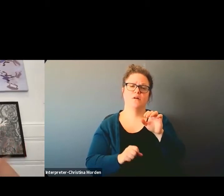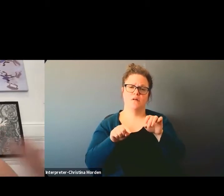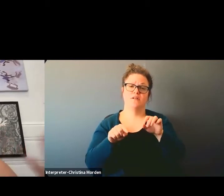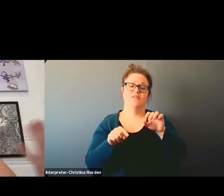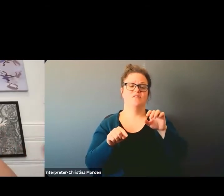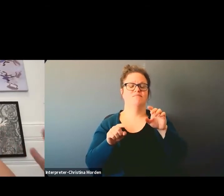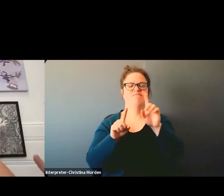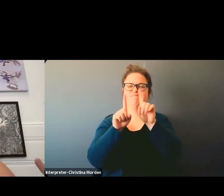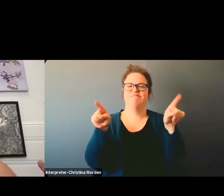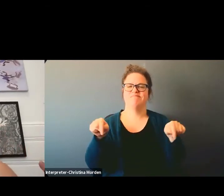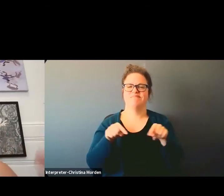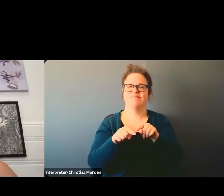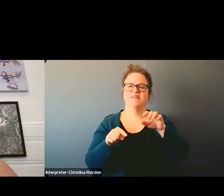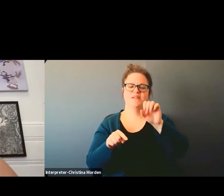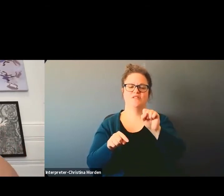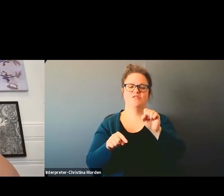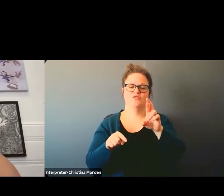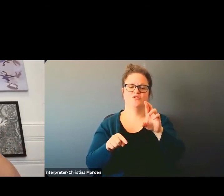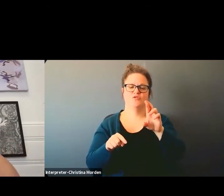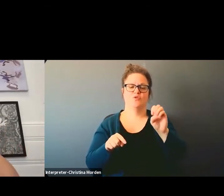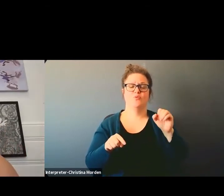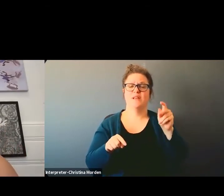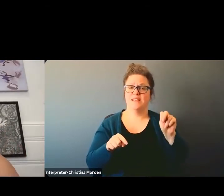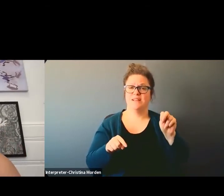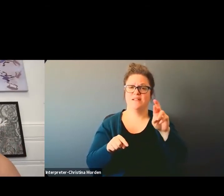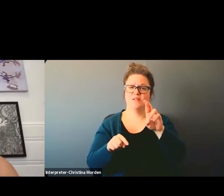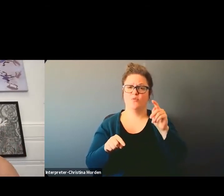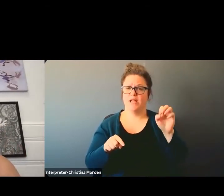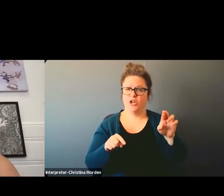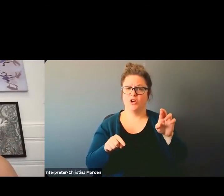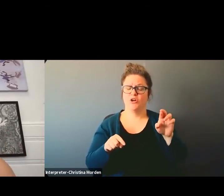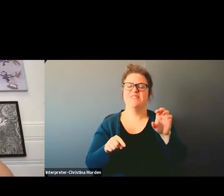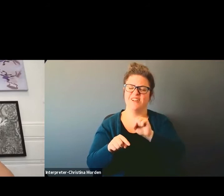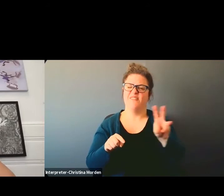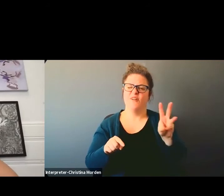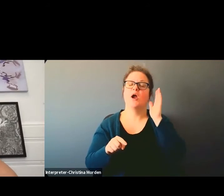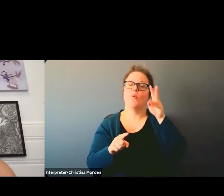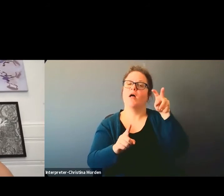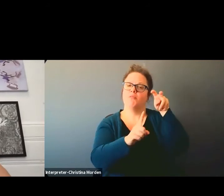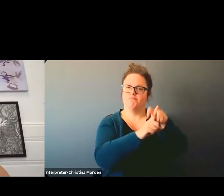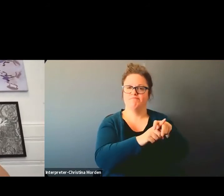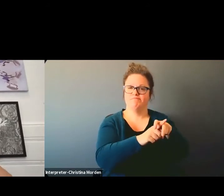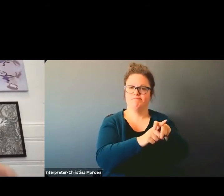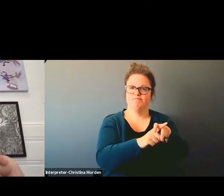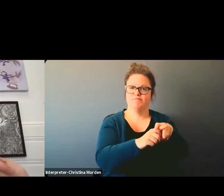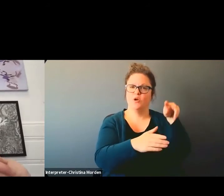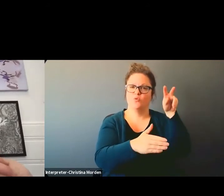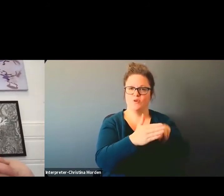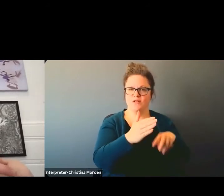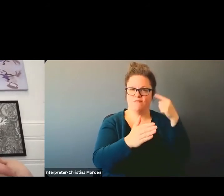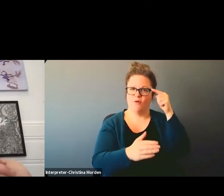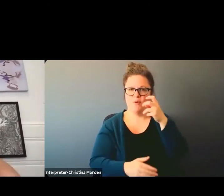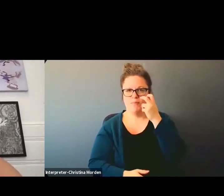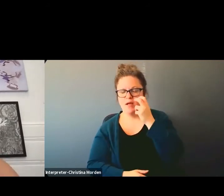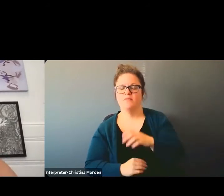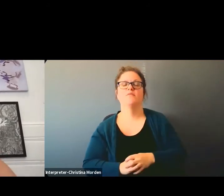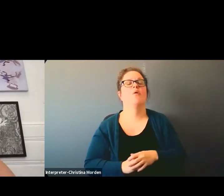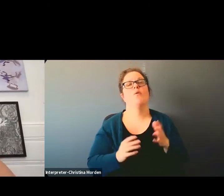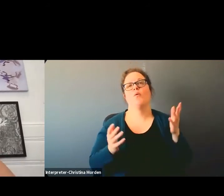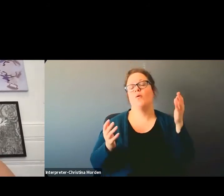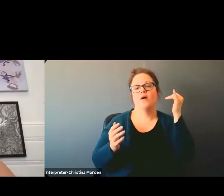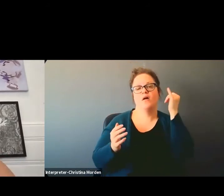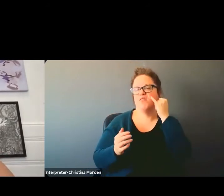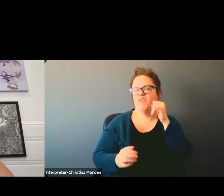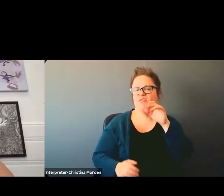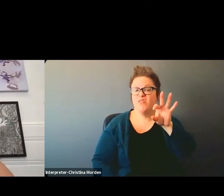up. So it's good for those two reasons. Now, the thing to remember though is if you're putting a picture in